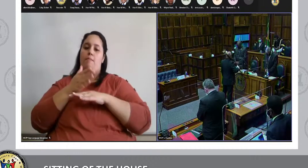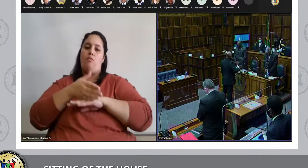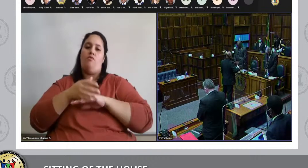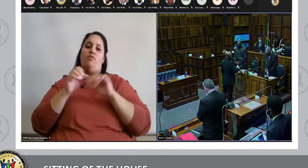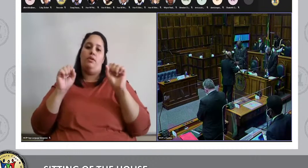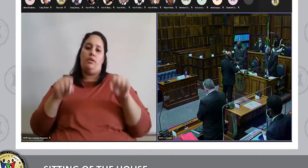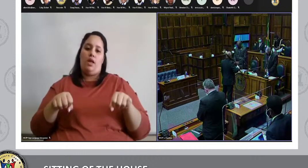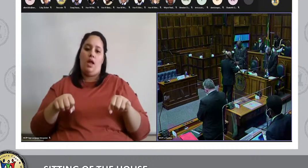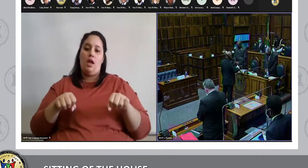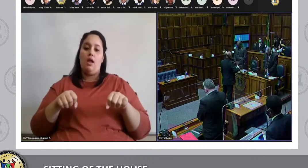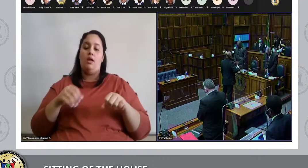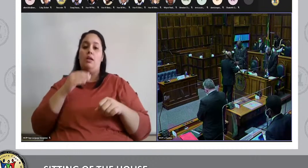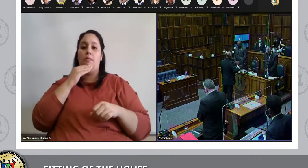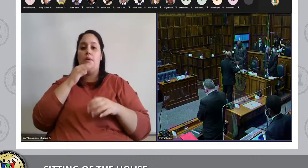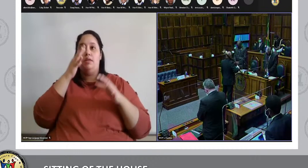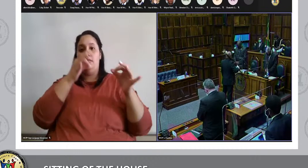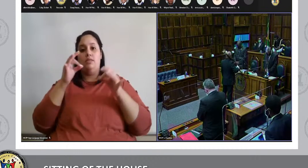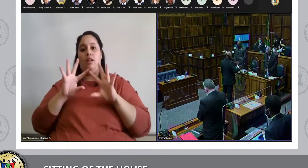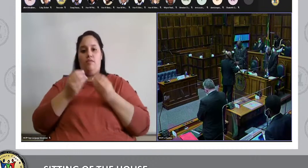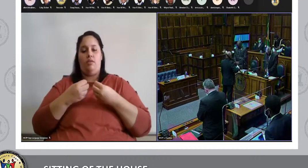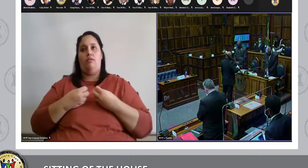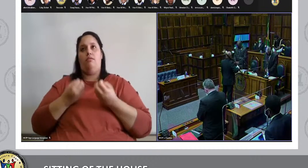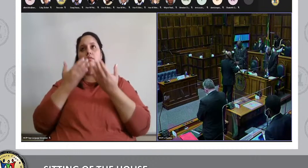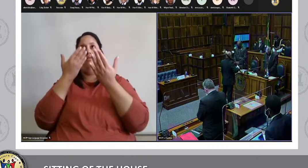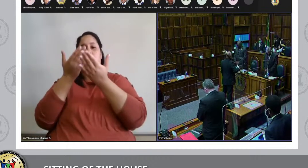ons besluite aan u op te dra.